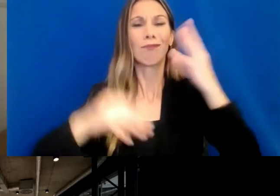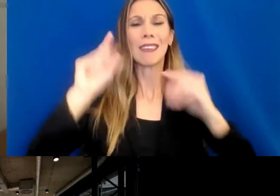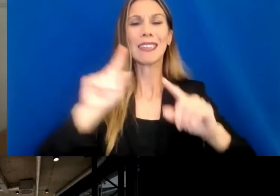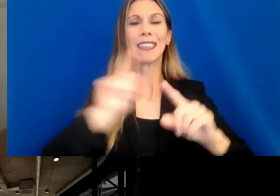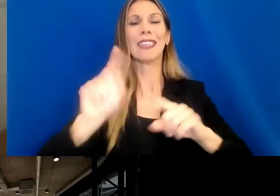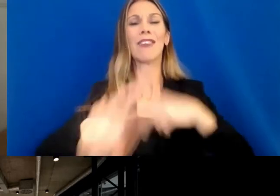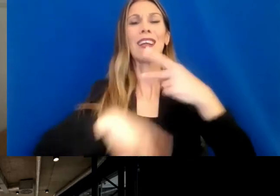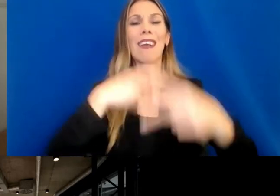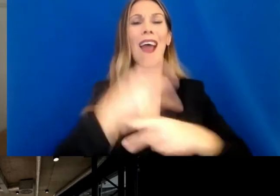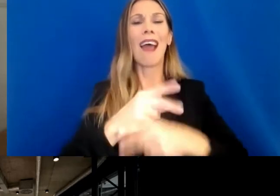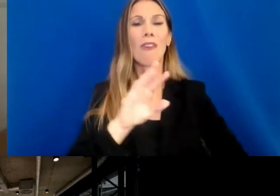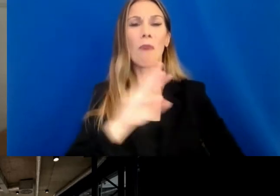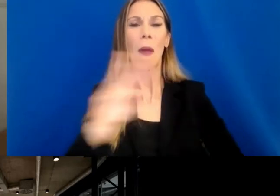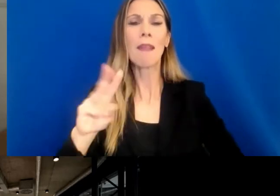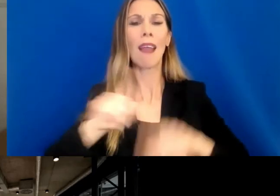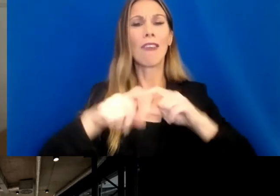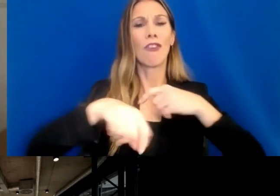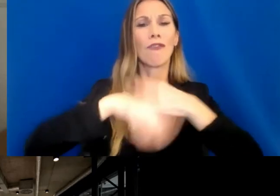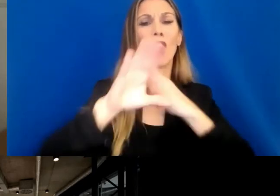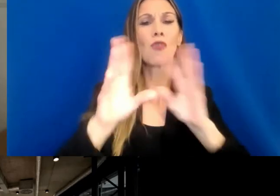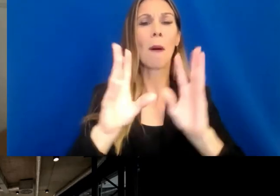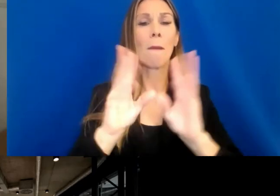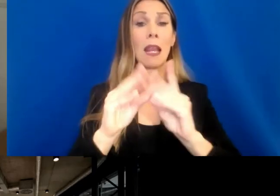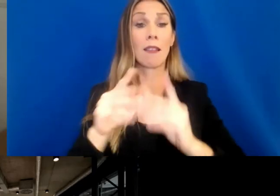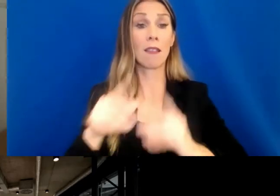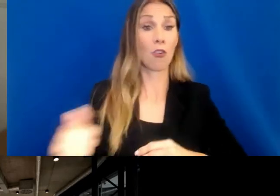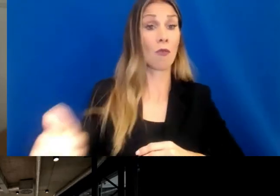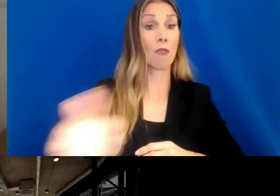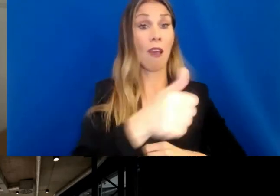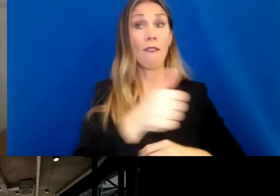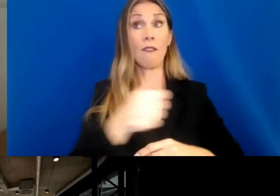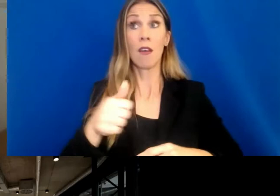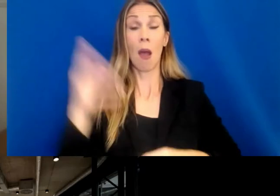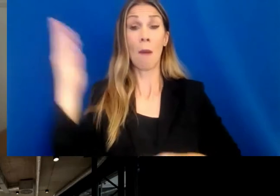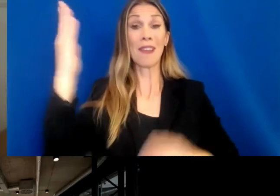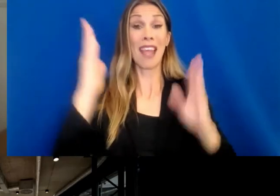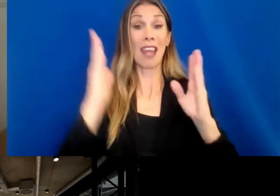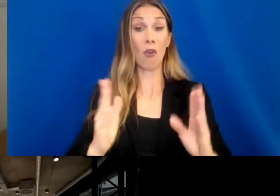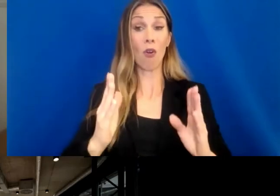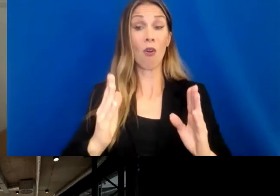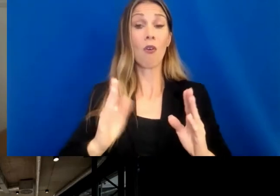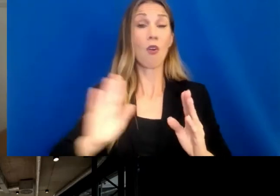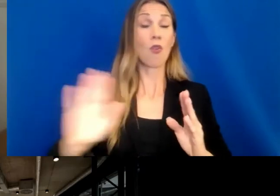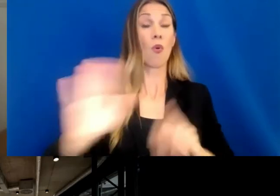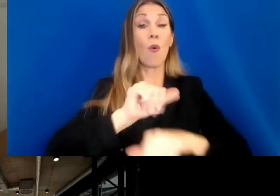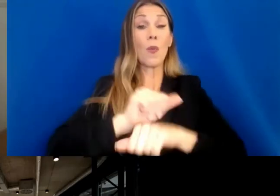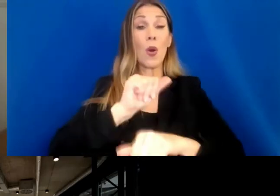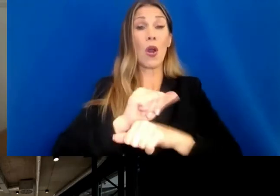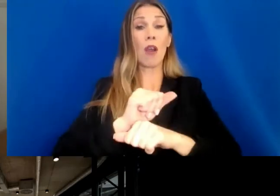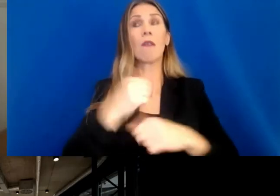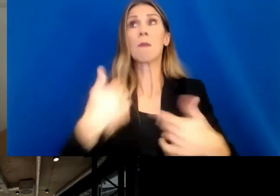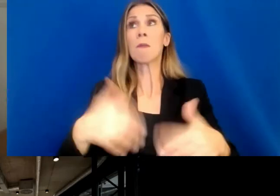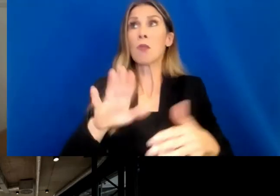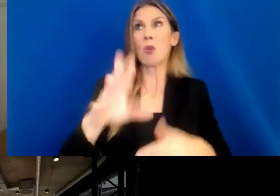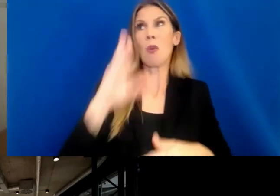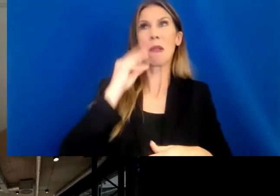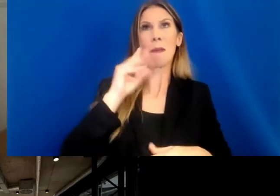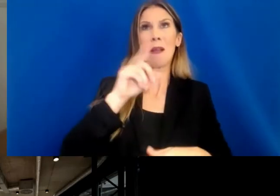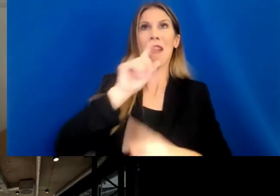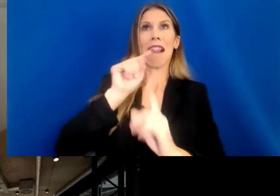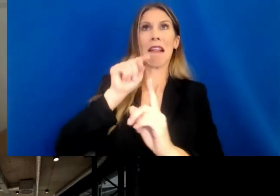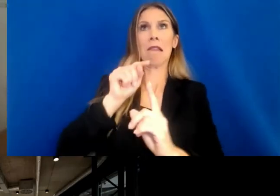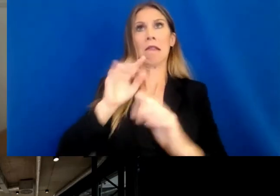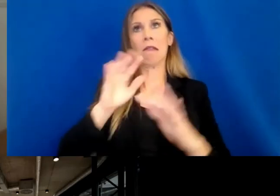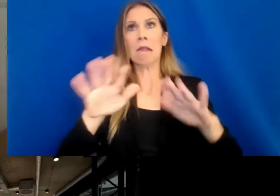When you're doing that work as a presenter, the experience for you is, I will